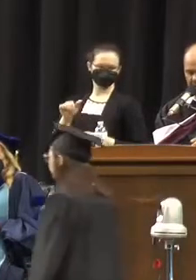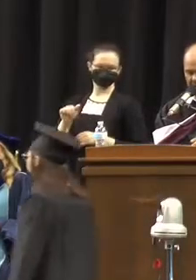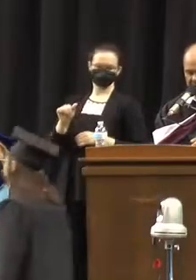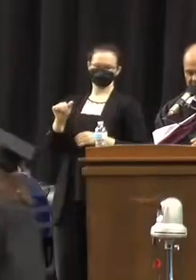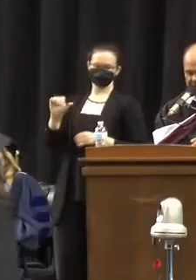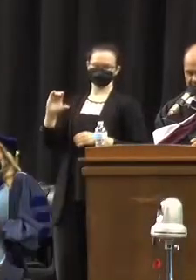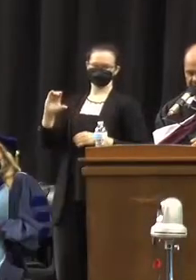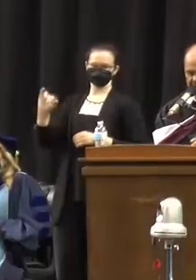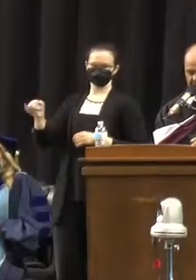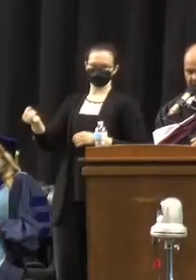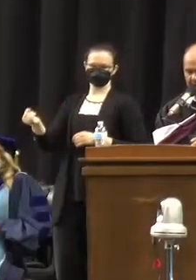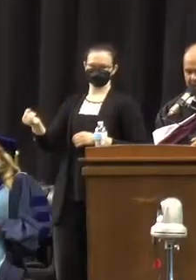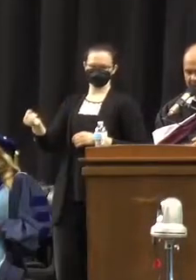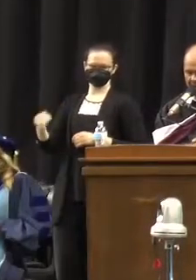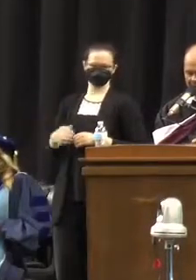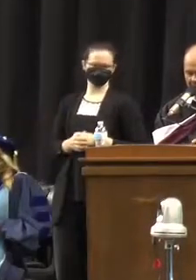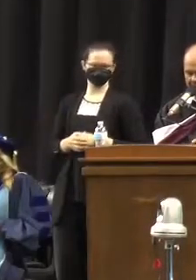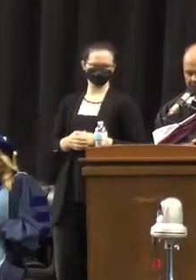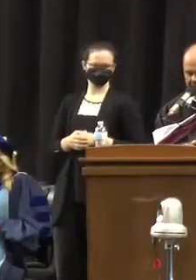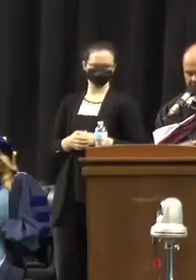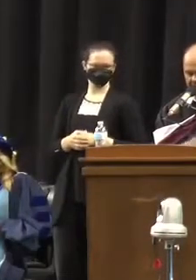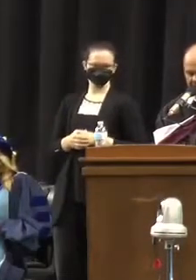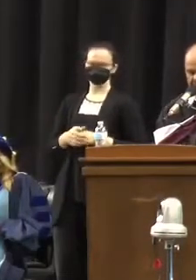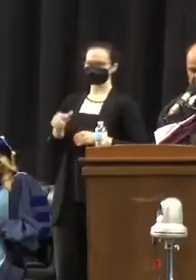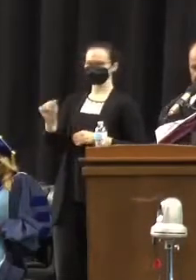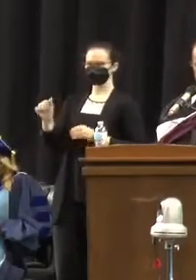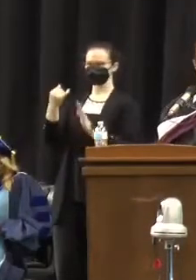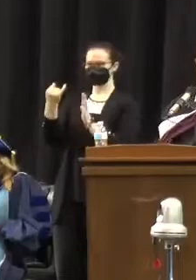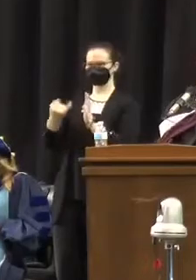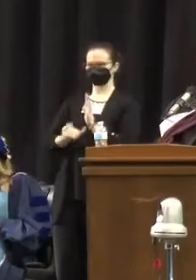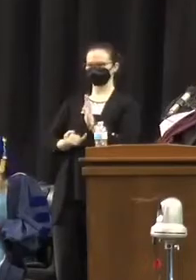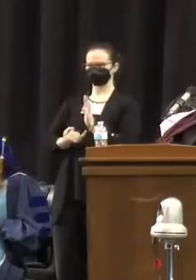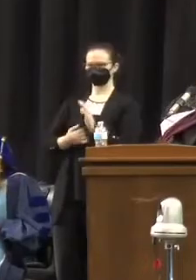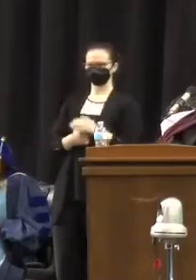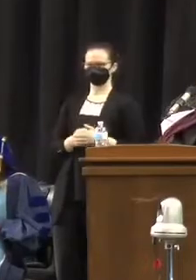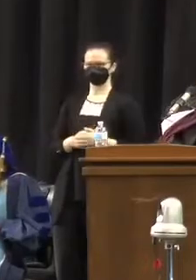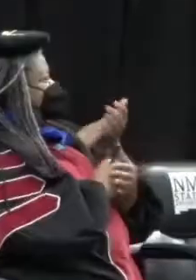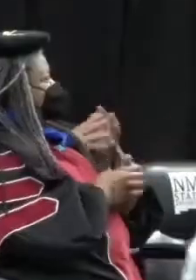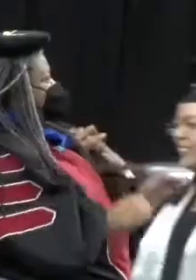Associate in Criminal Justice and Associate of Arts.